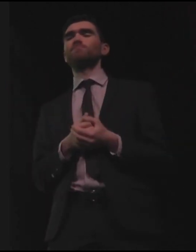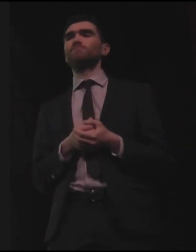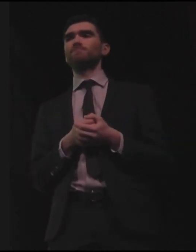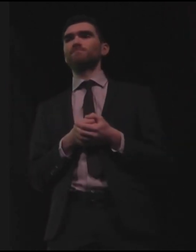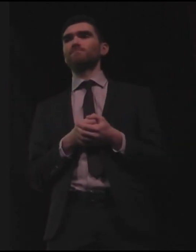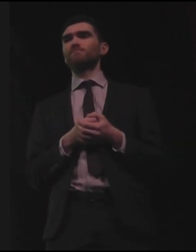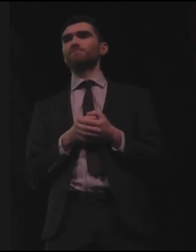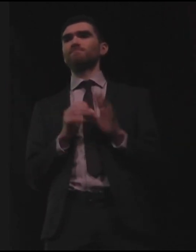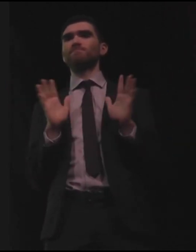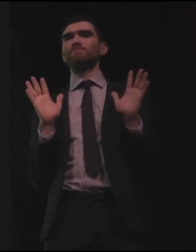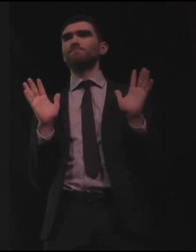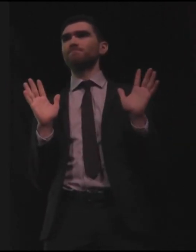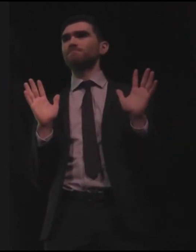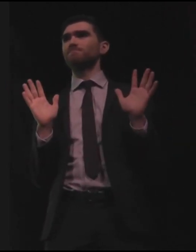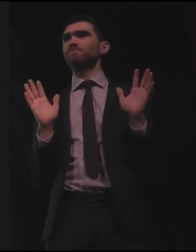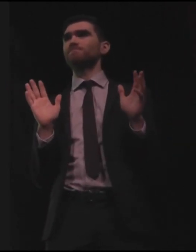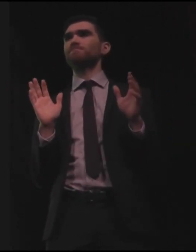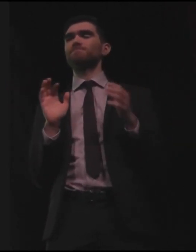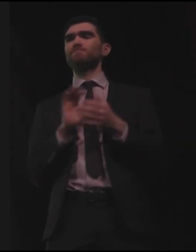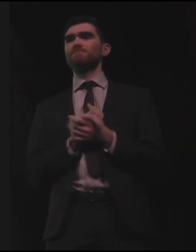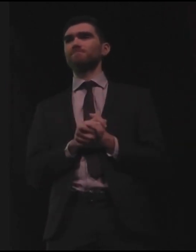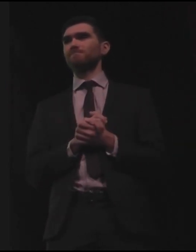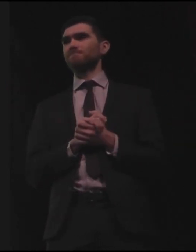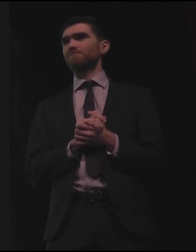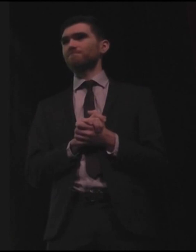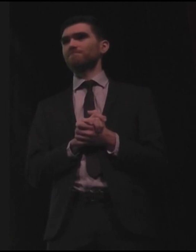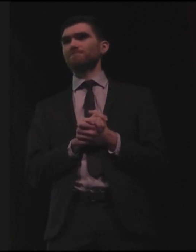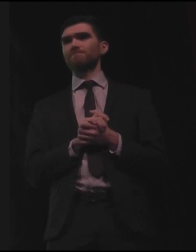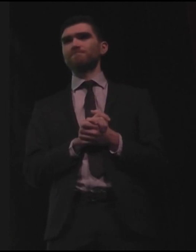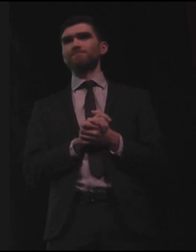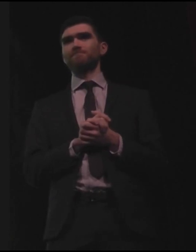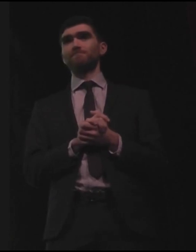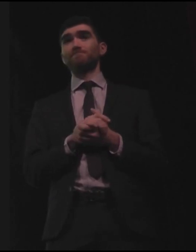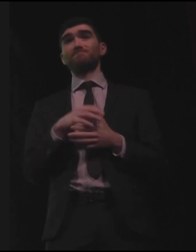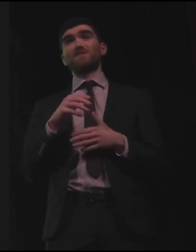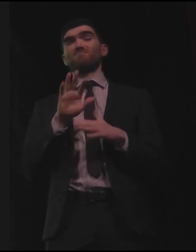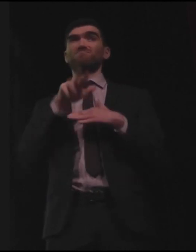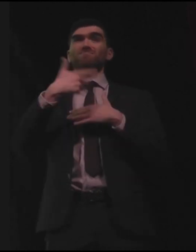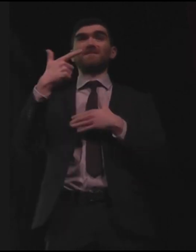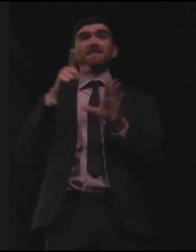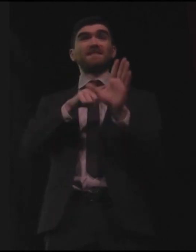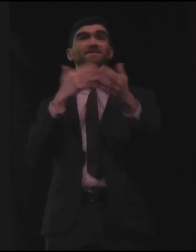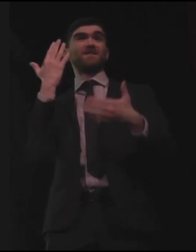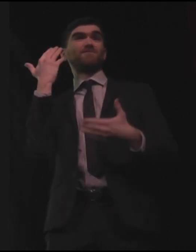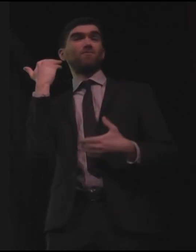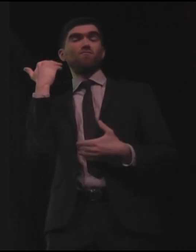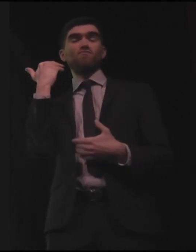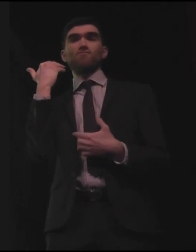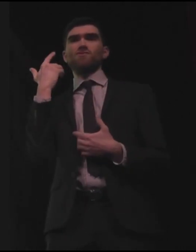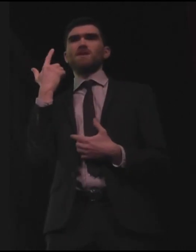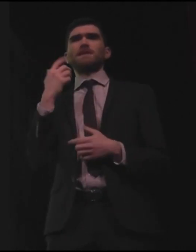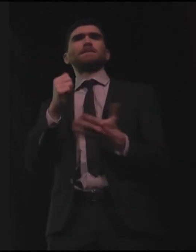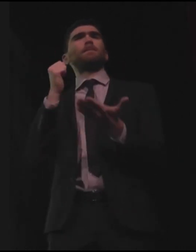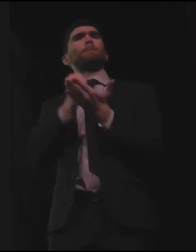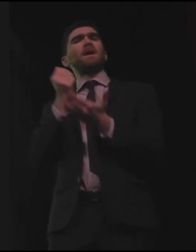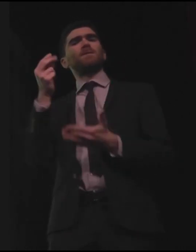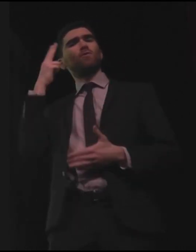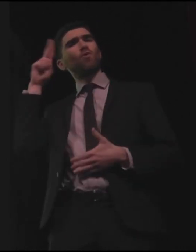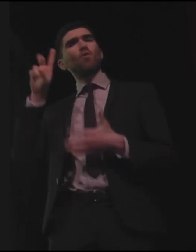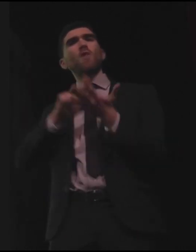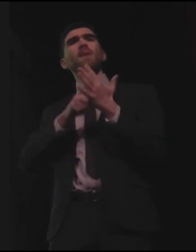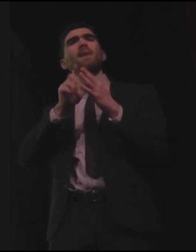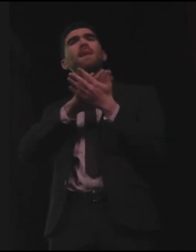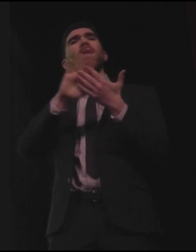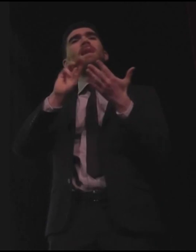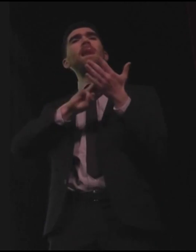Just over 7 years ago, a bank called Lehman Brothers collapsed on the other side of the Atlantic. Its collapse